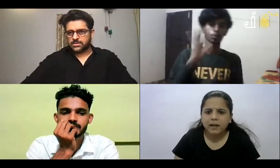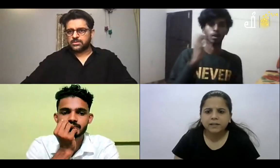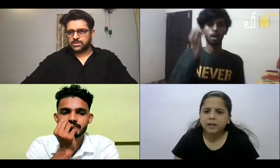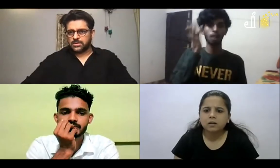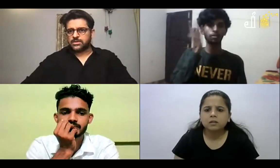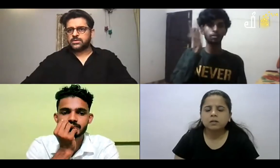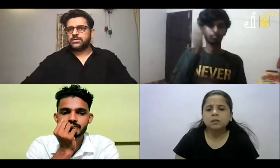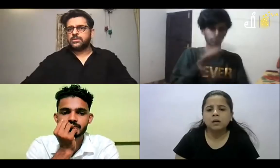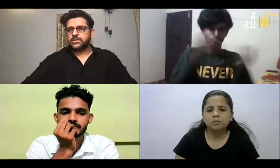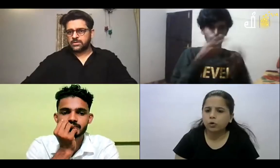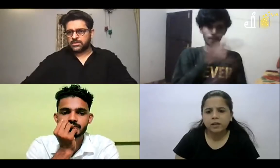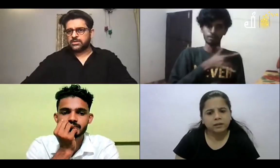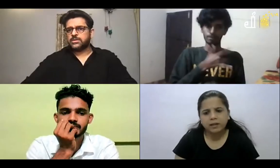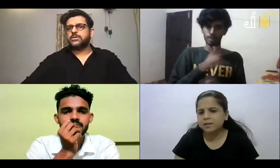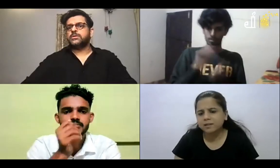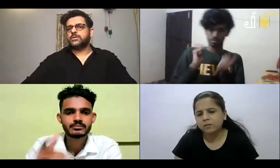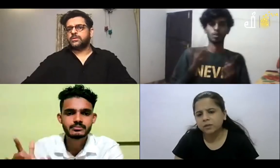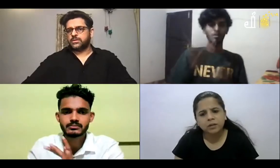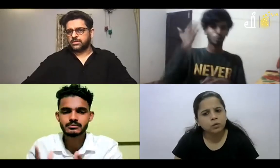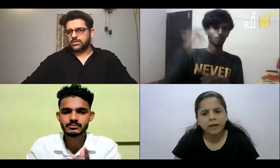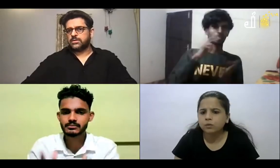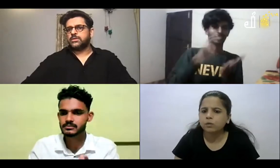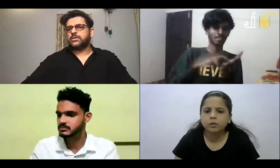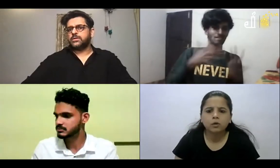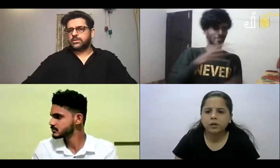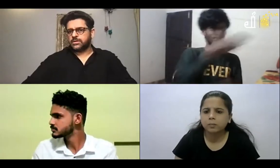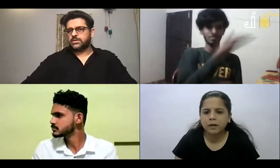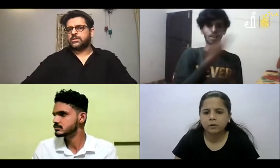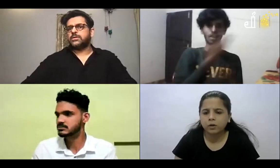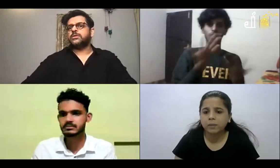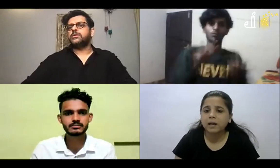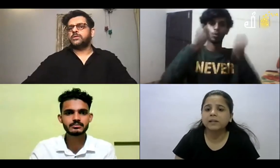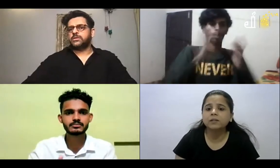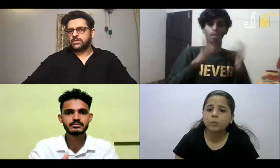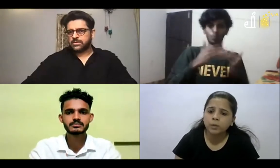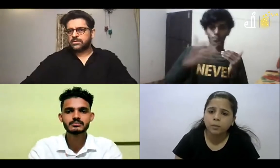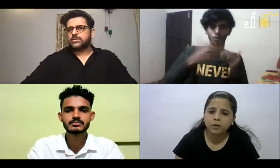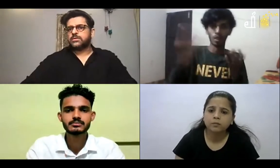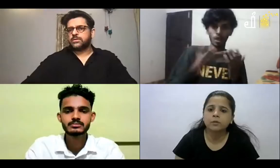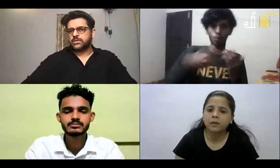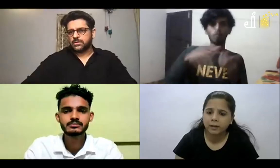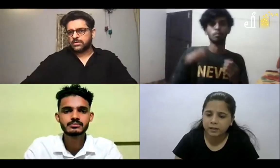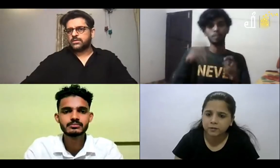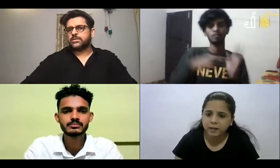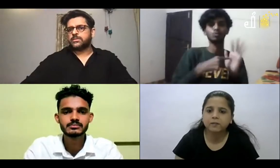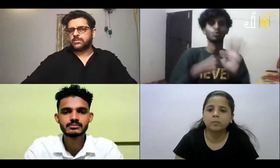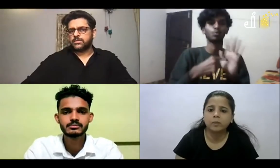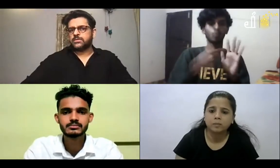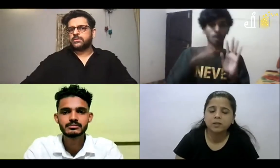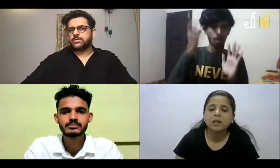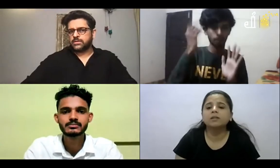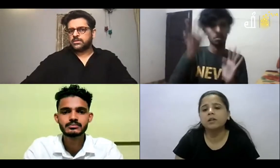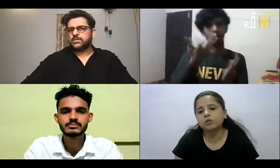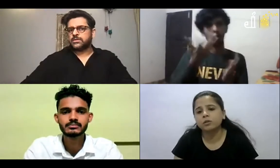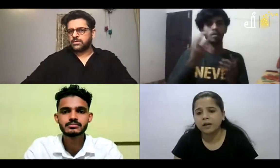Yes, I think okay, they can decide whether they would like to go for the cochlear implant or not. But I think it's more important for the relatives and the family